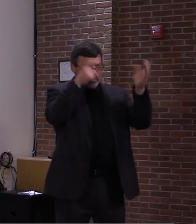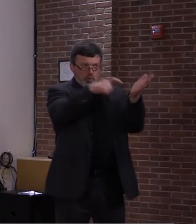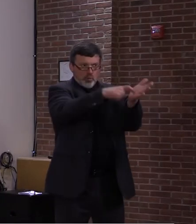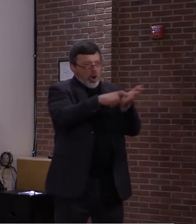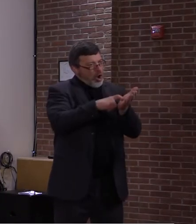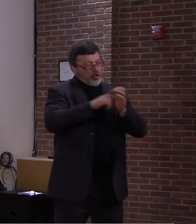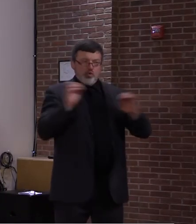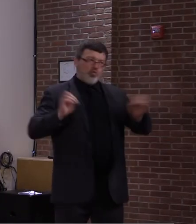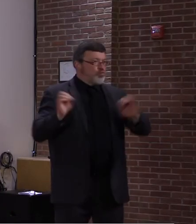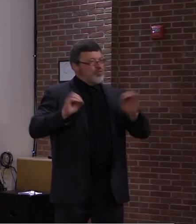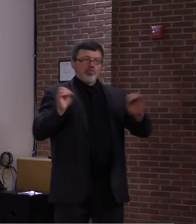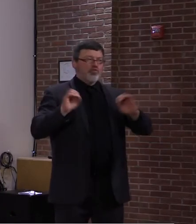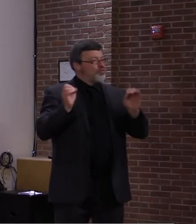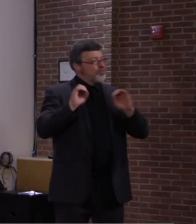in time.